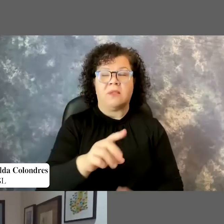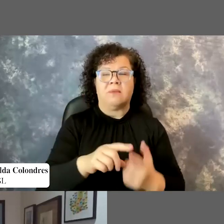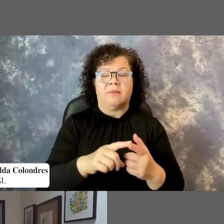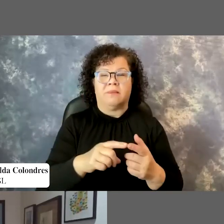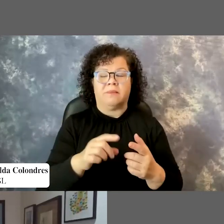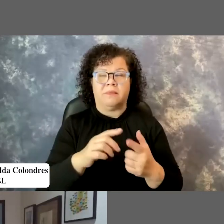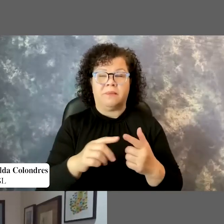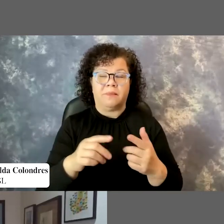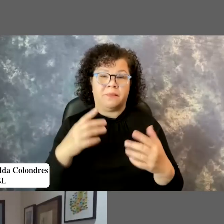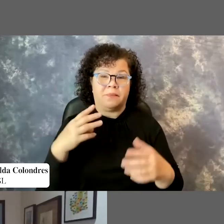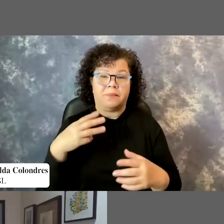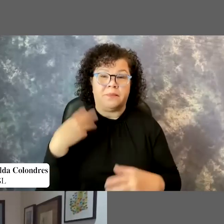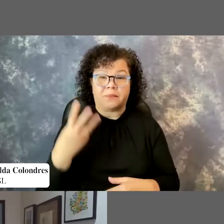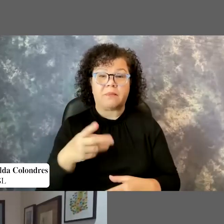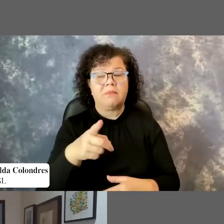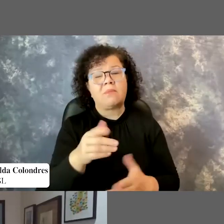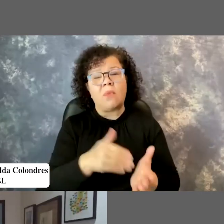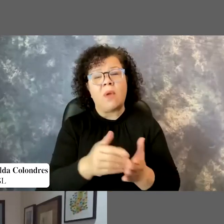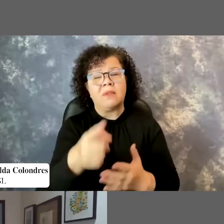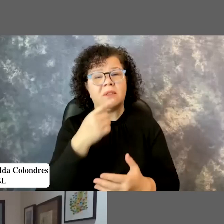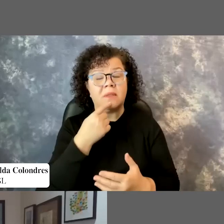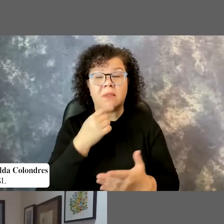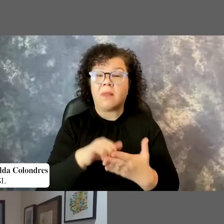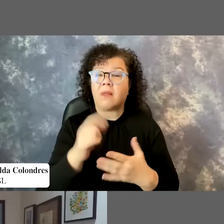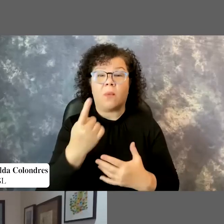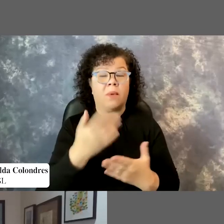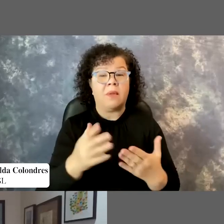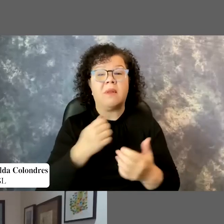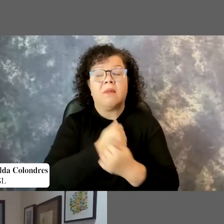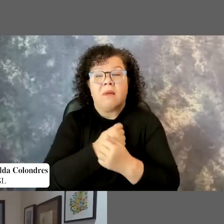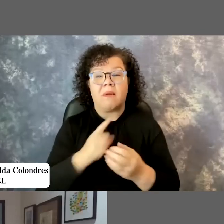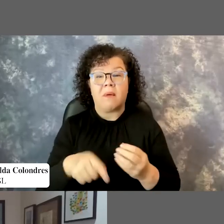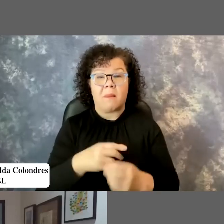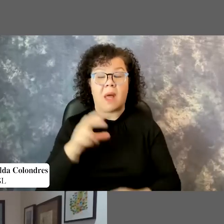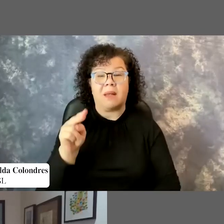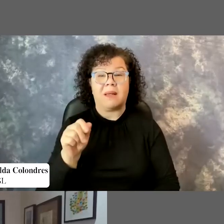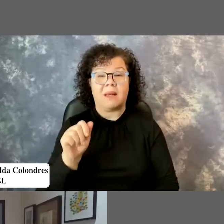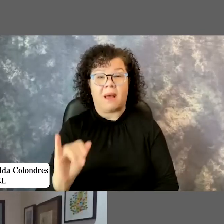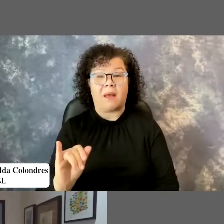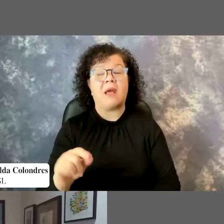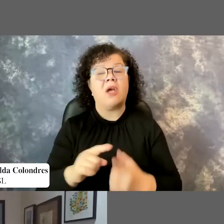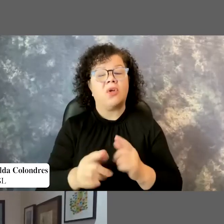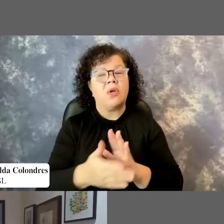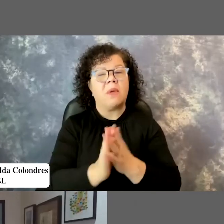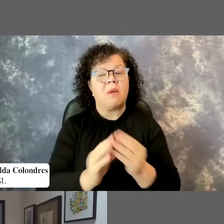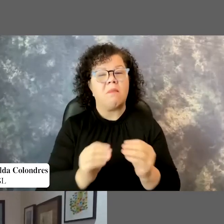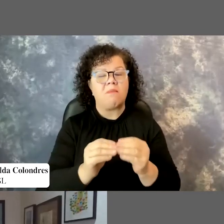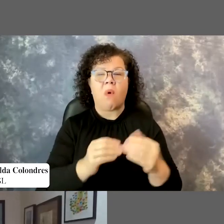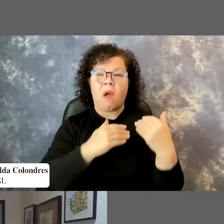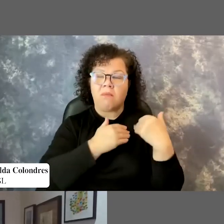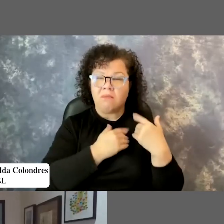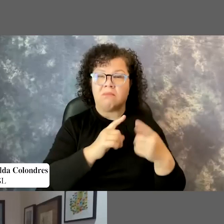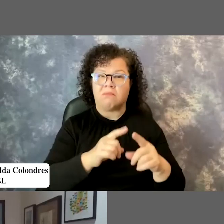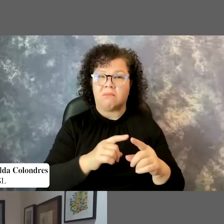Nicole has often shared that what she loved most about NAYA was the privilege to be accountable to her community and